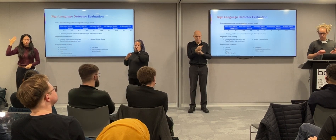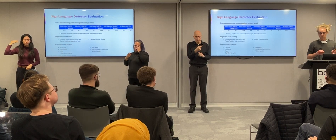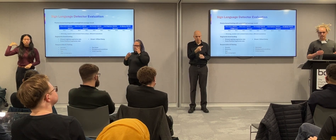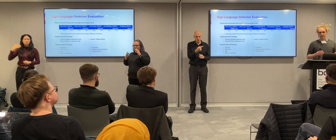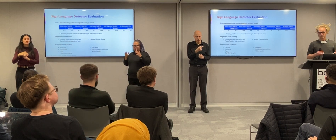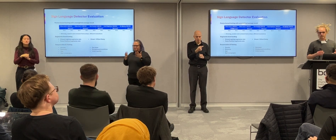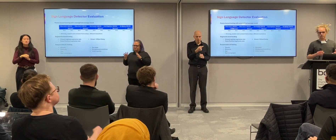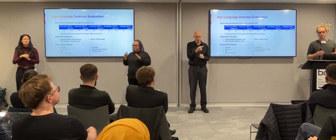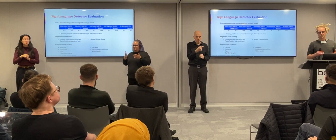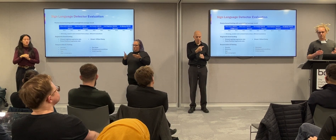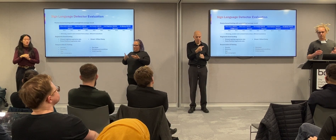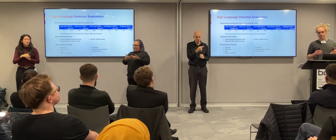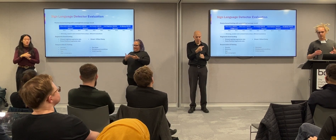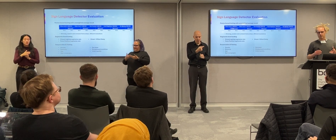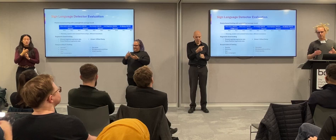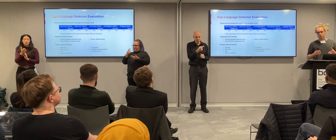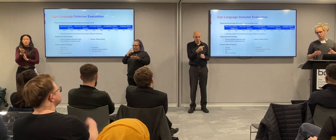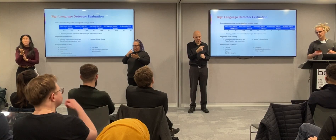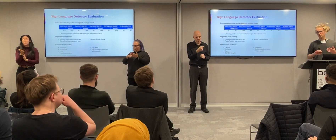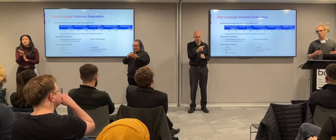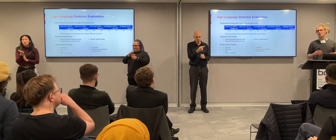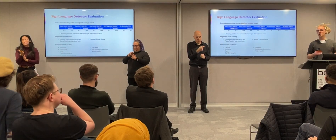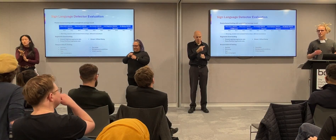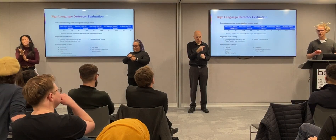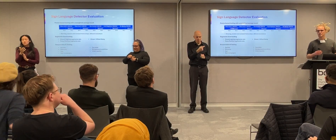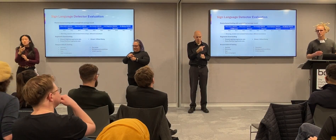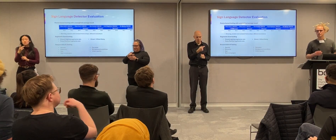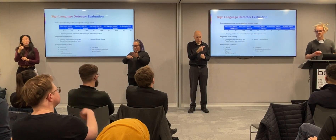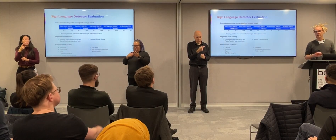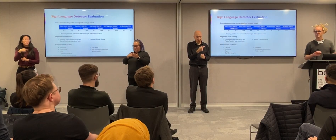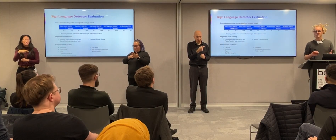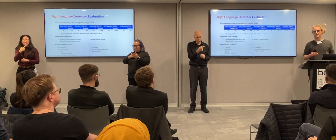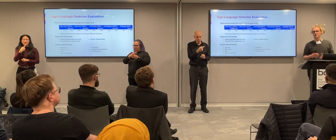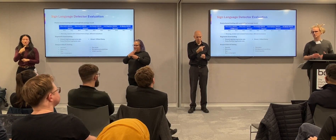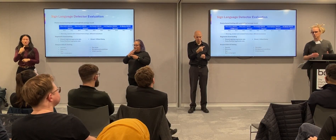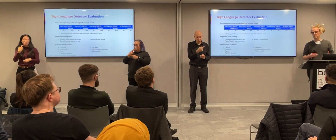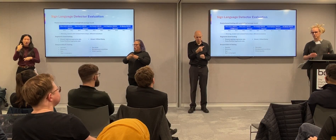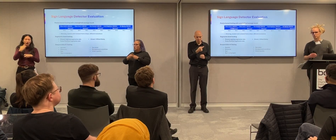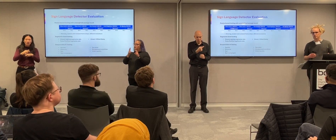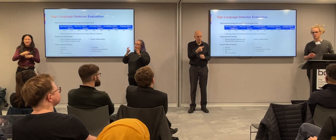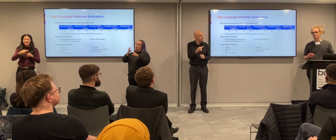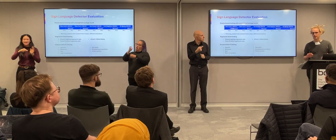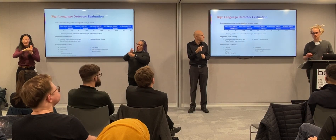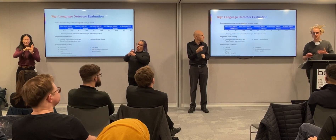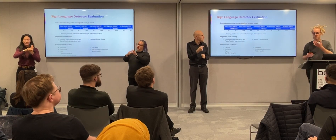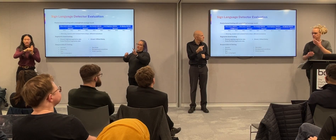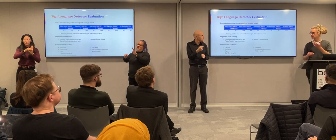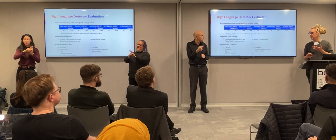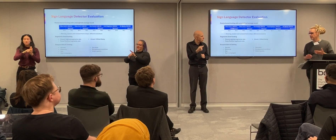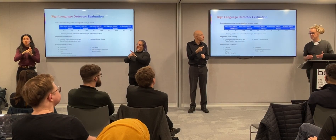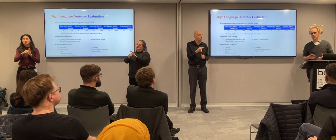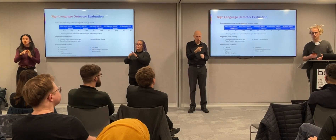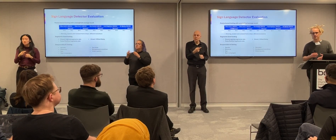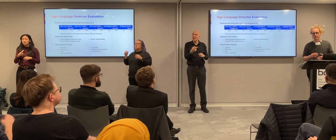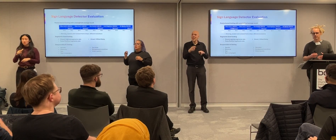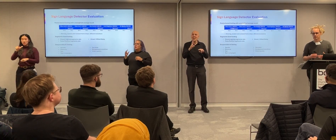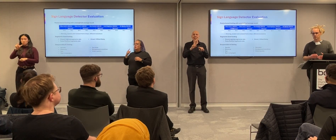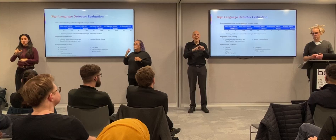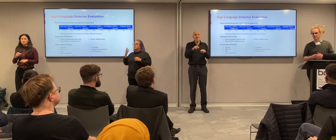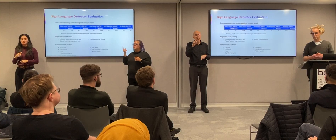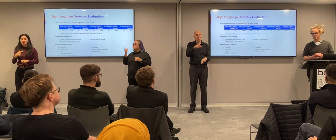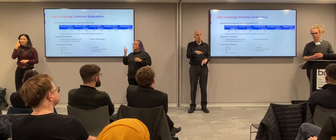easy to detect what we termed hard negatives as signing. So when people actually touch their face, or when